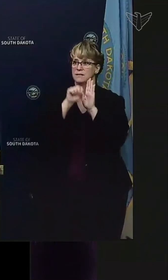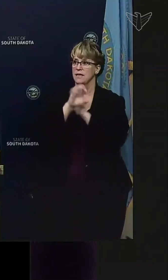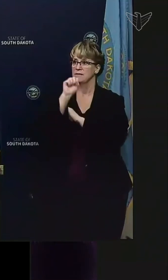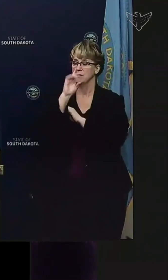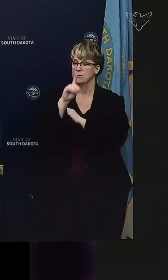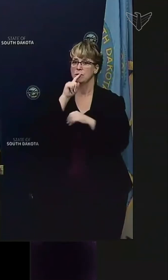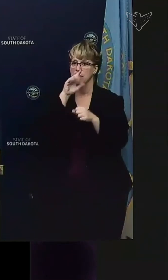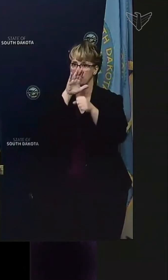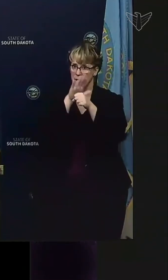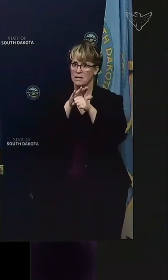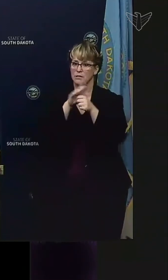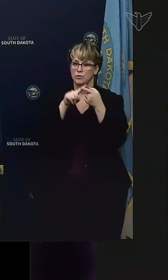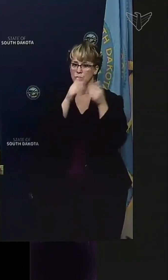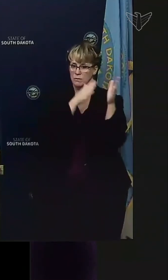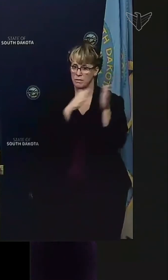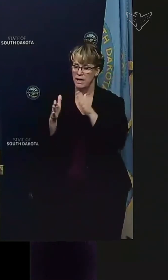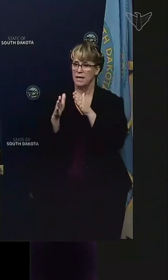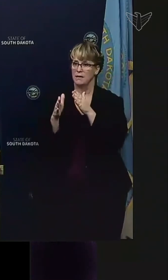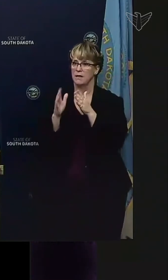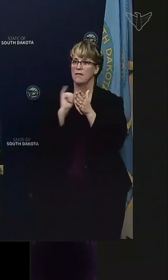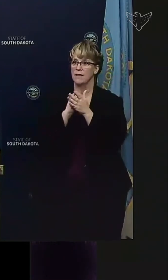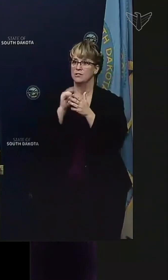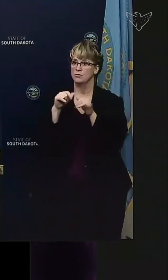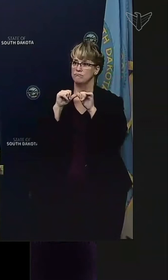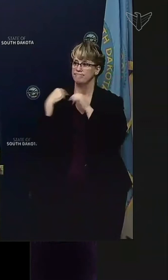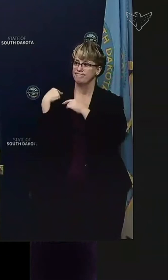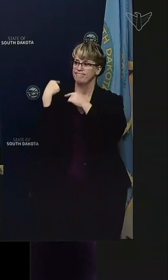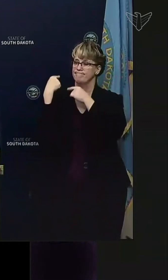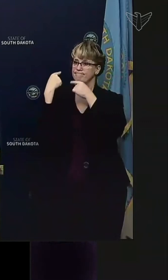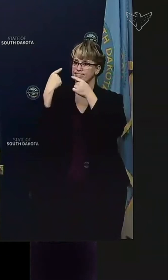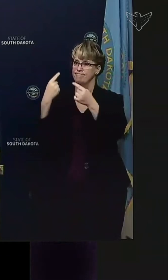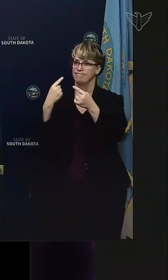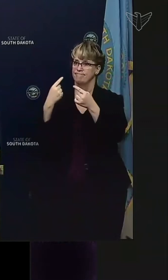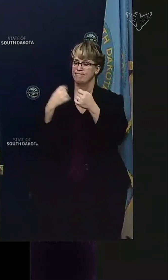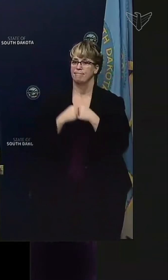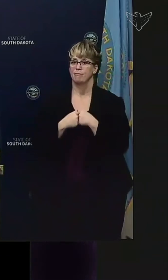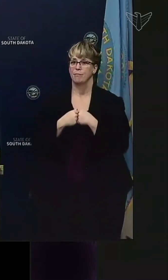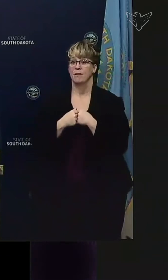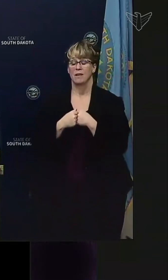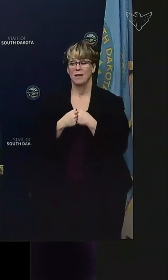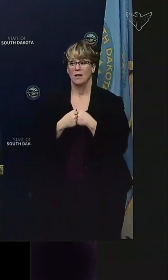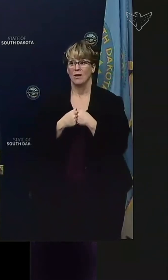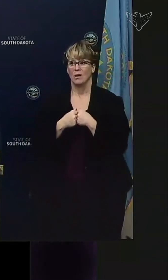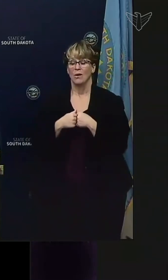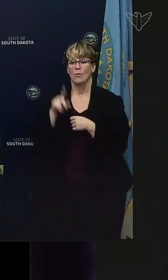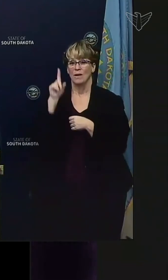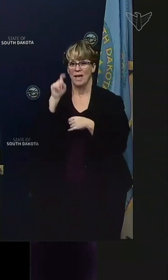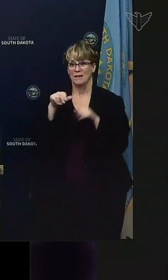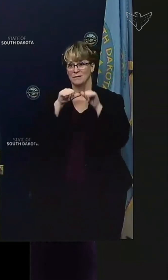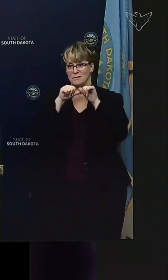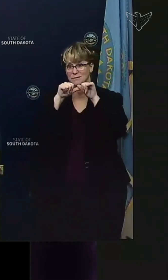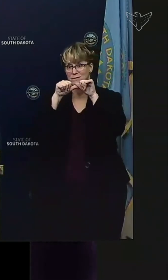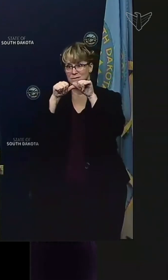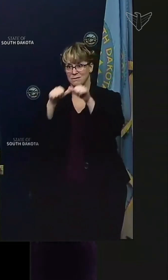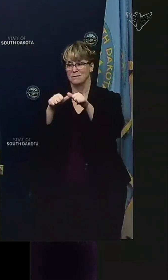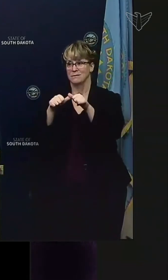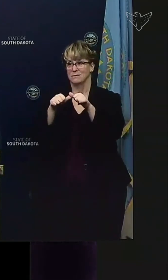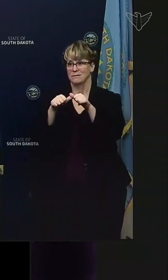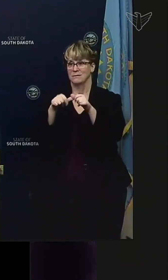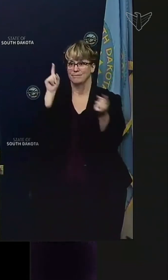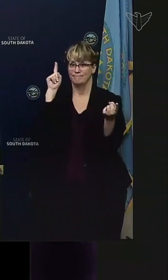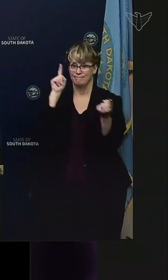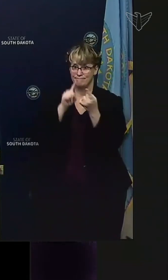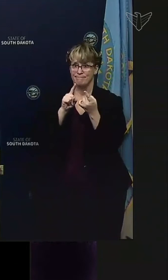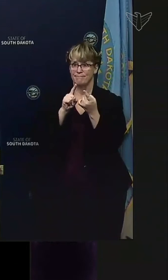stay committed to the plan of action that you have been on for the last several weeks. We absolutely have to continue these mitigation efforts to